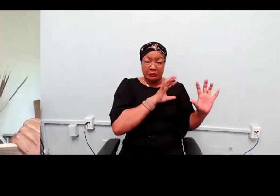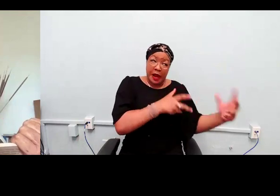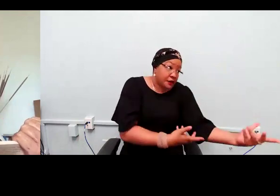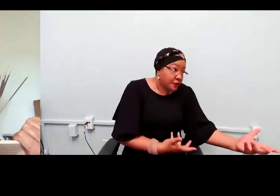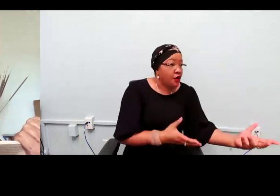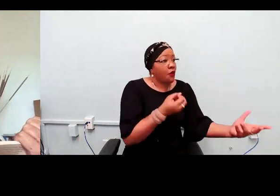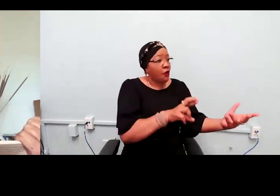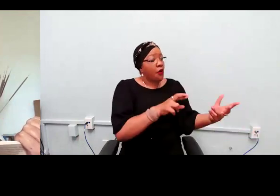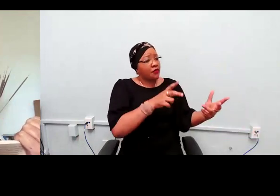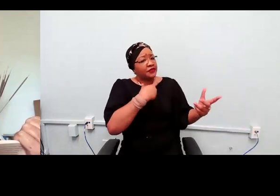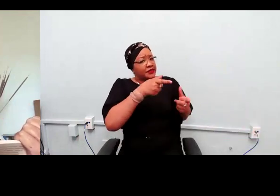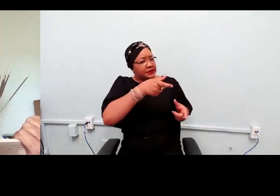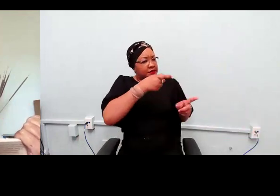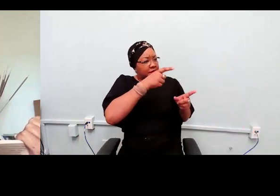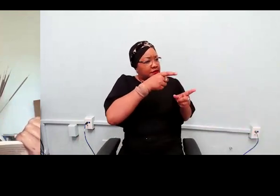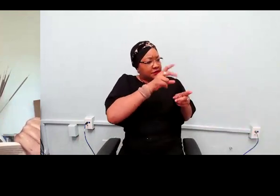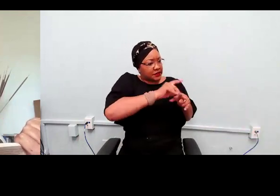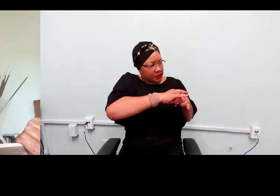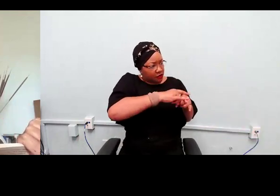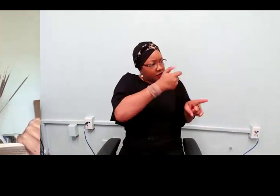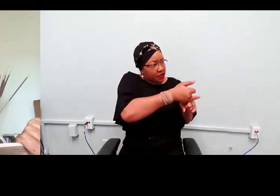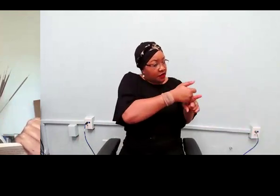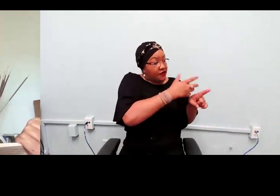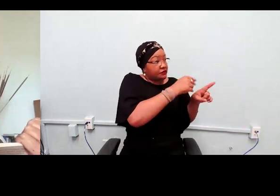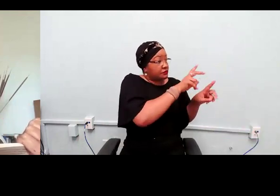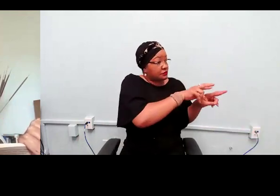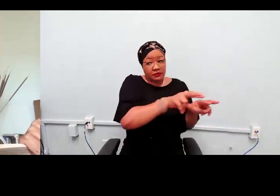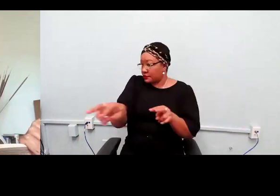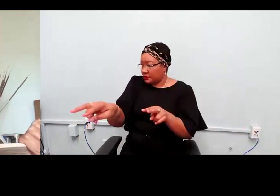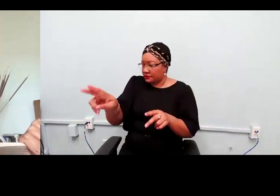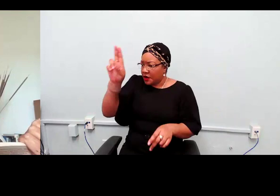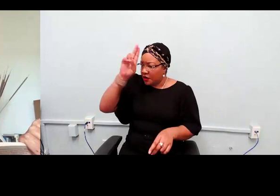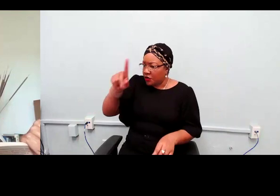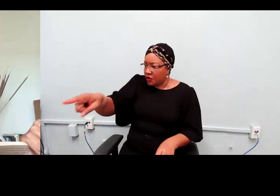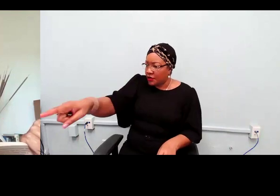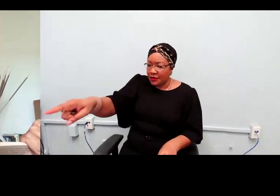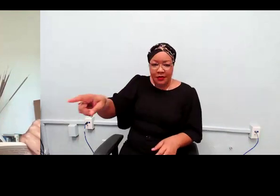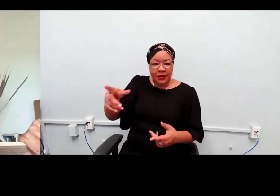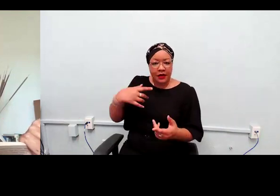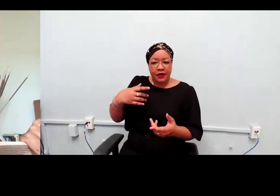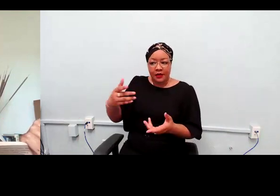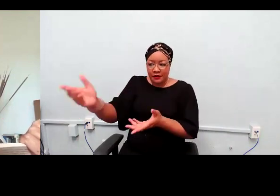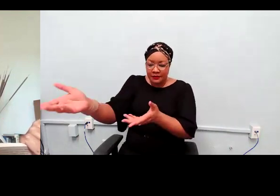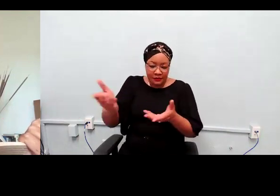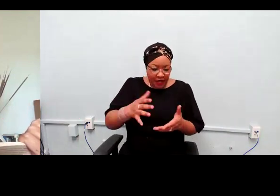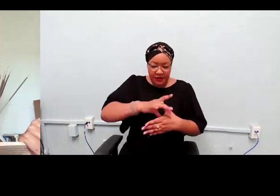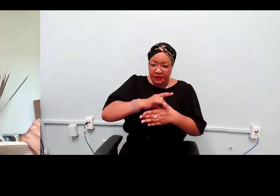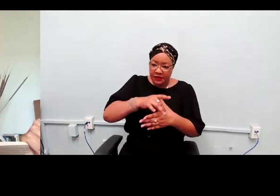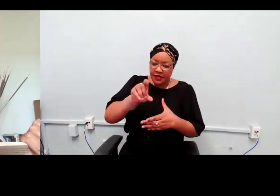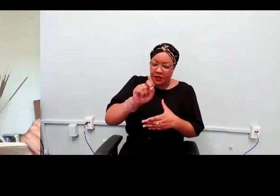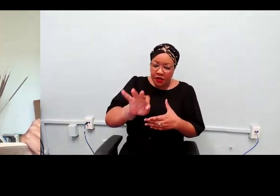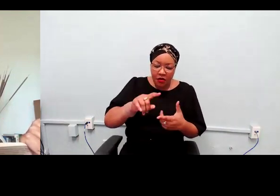barely breathing, the girl watches her uncle across the table, past the meatloaf, mashed potatoes, limp green